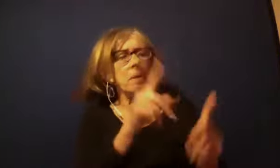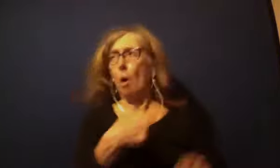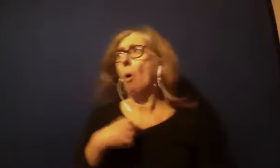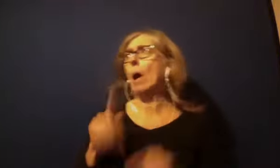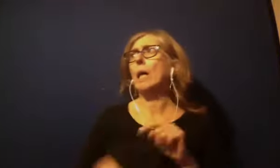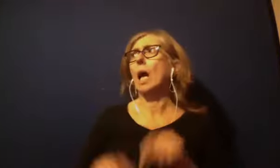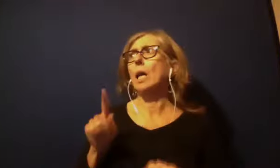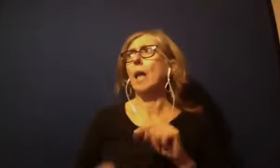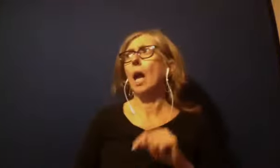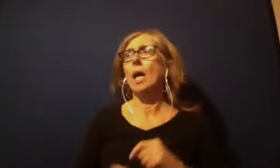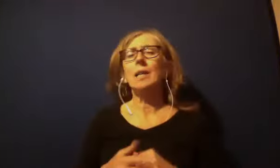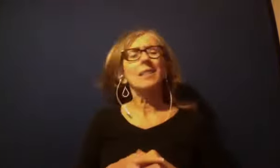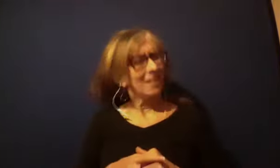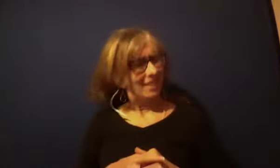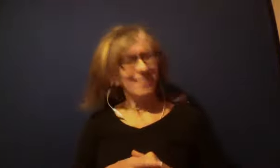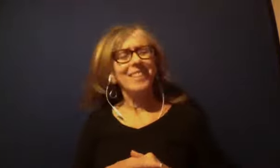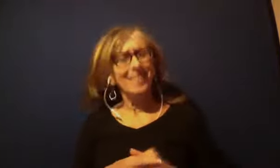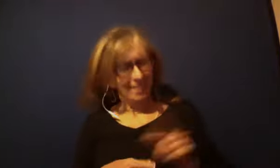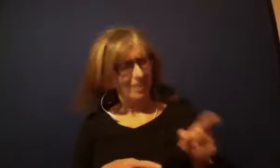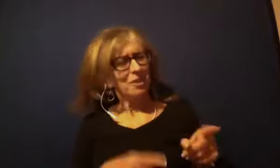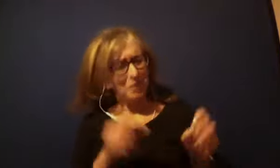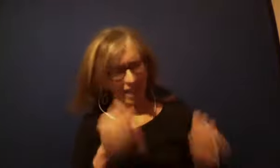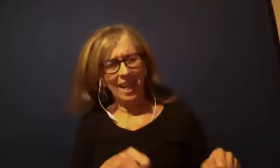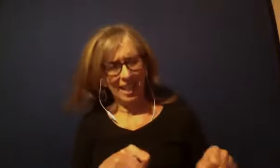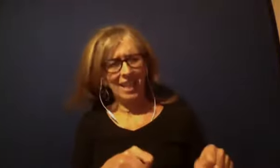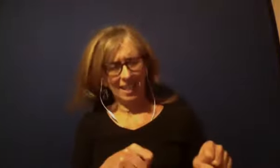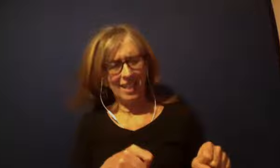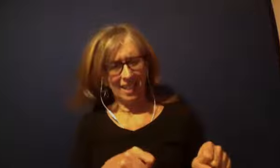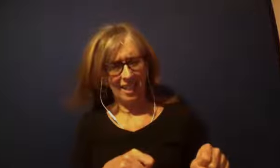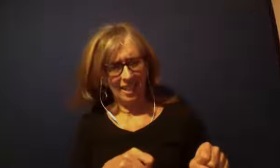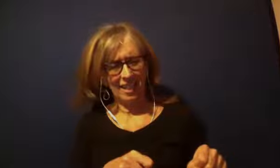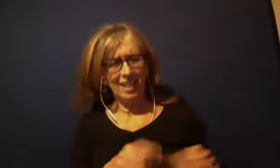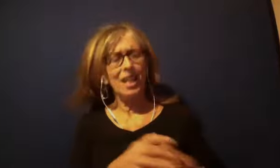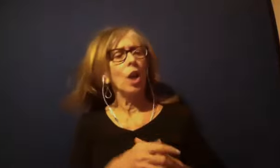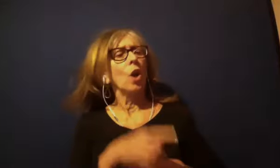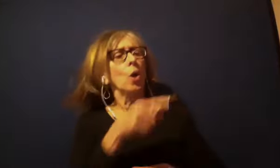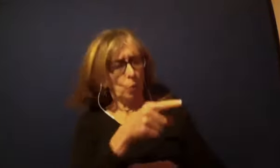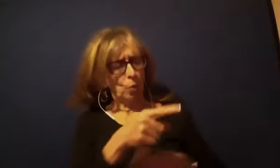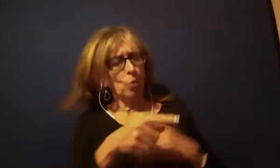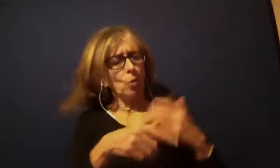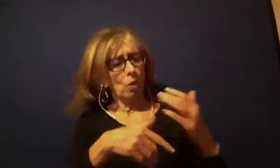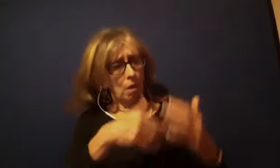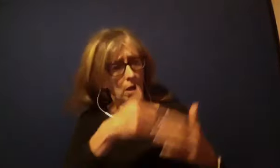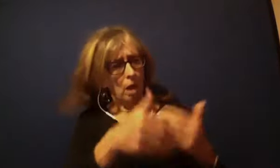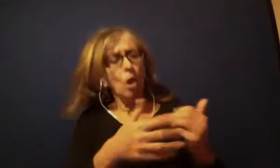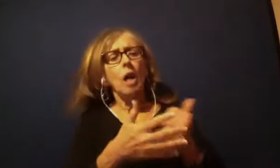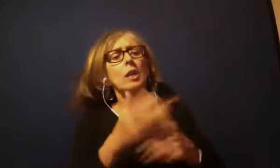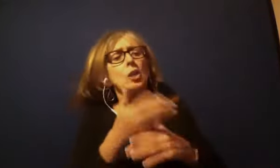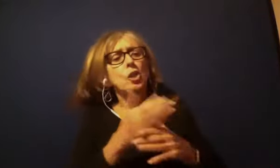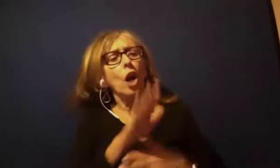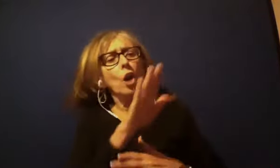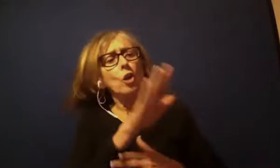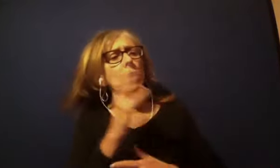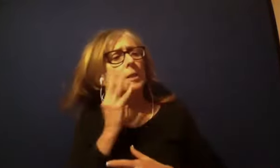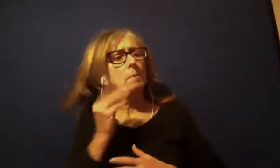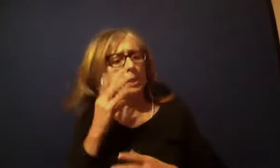it's all you have to be is one step ahead of them. You're only taking them through the same way that you got well. Share honestly what it